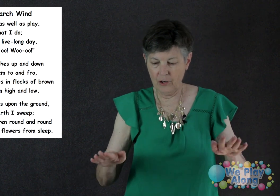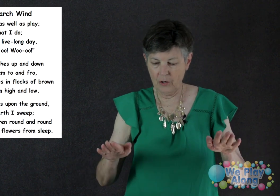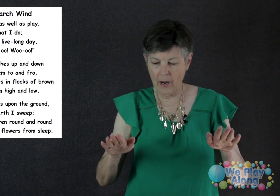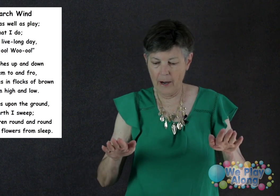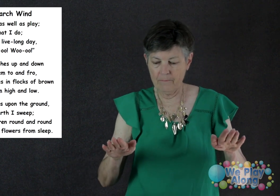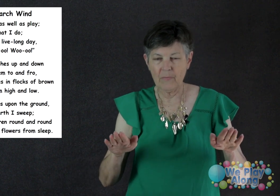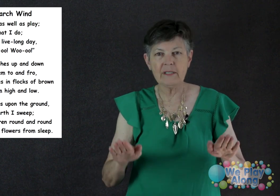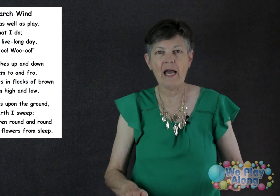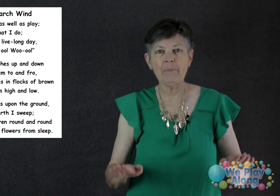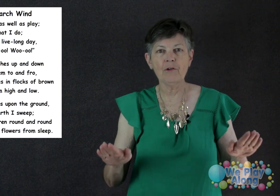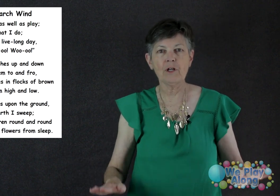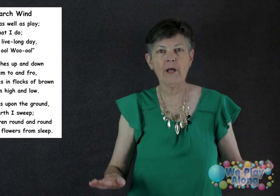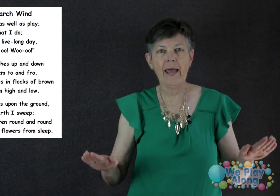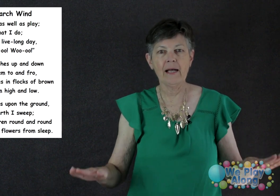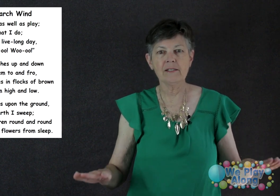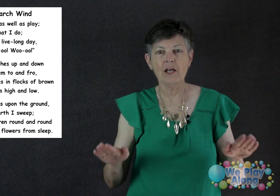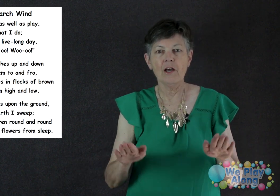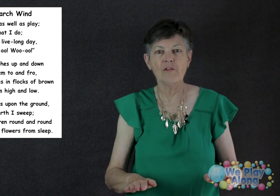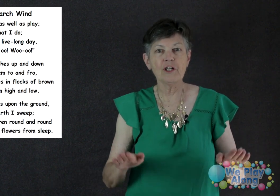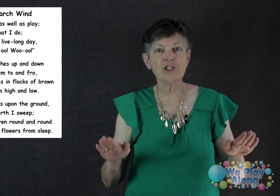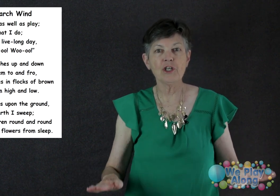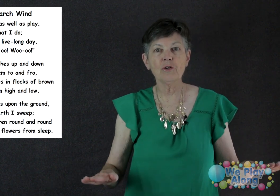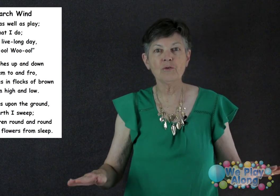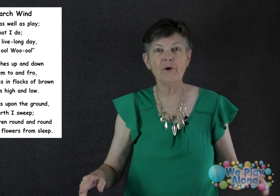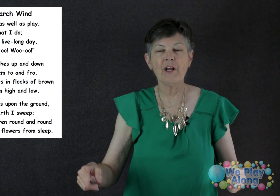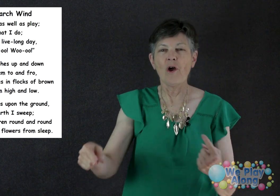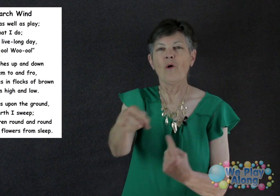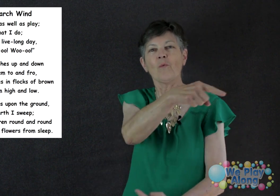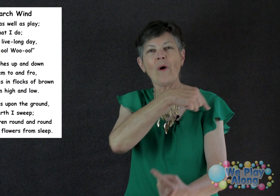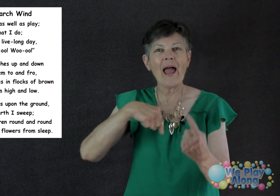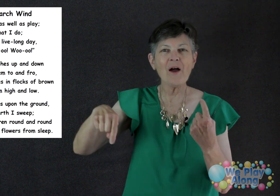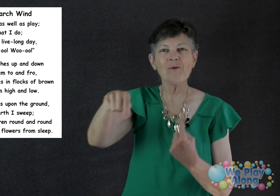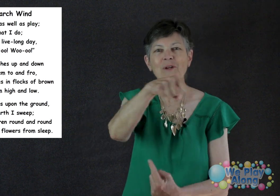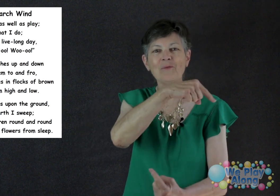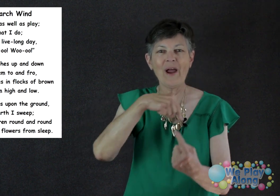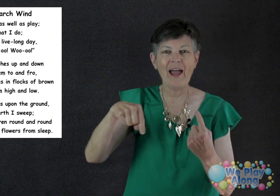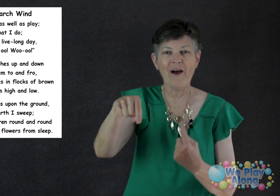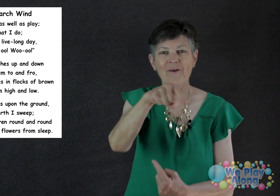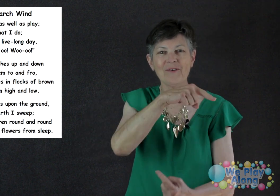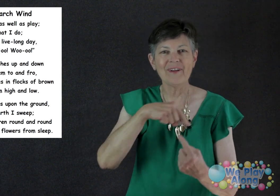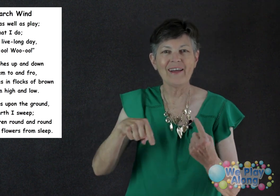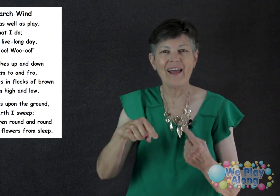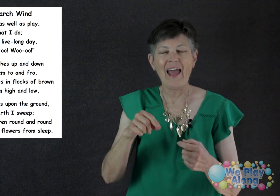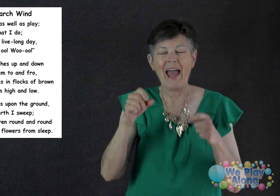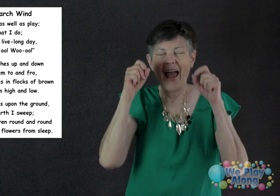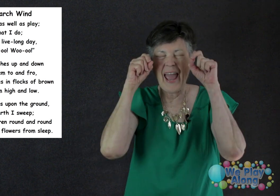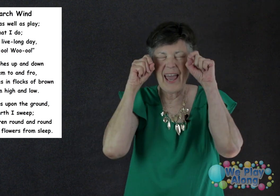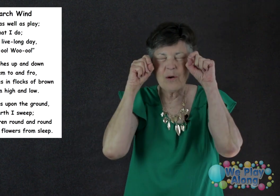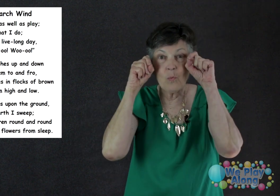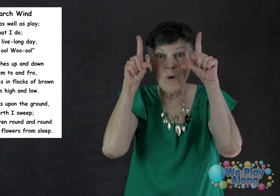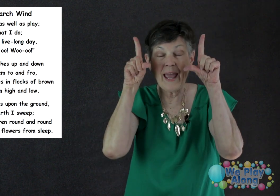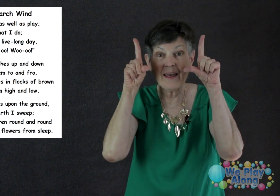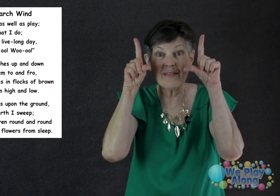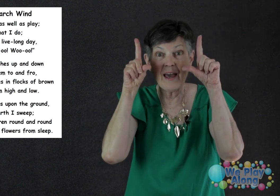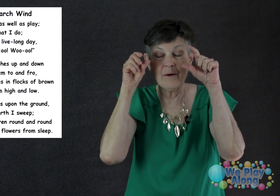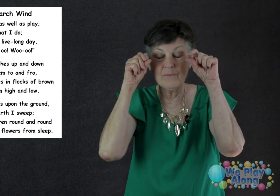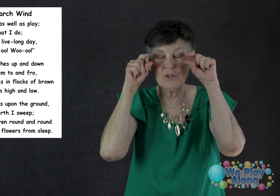you're tapping their little heads. The children, round and round. And wake them, so you